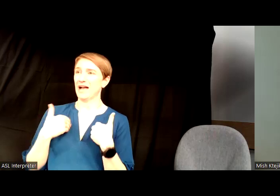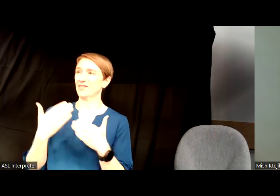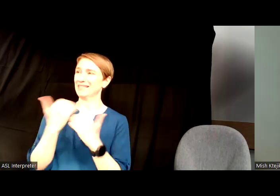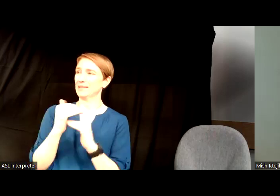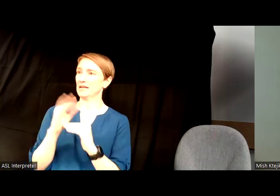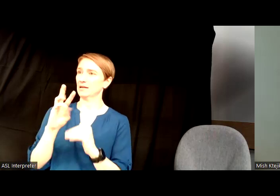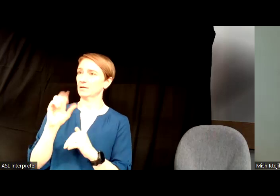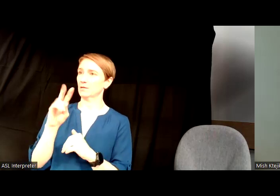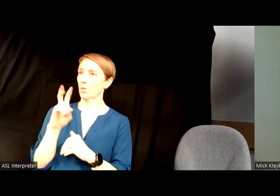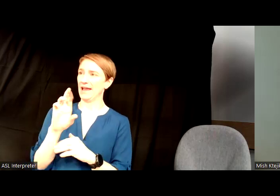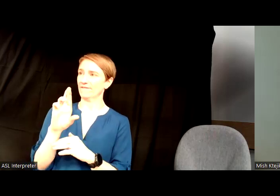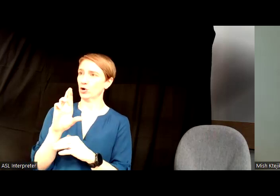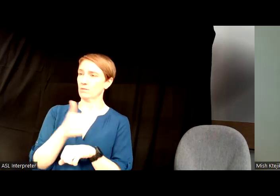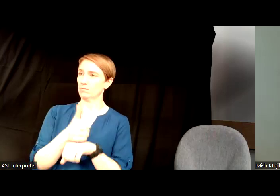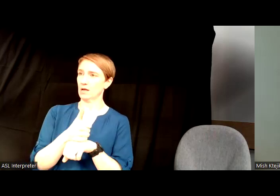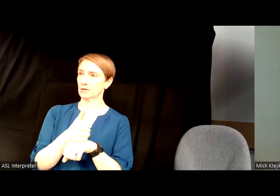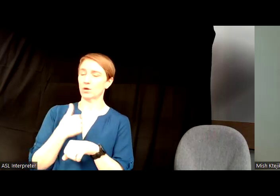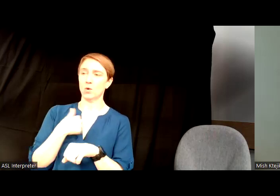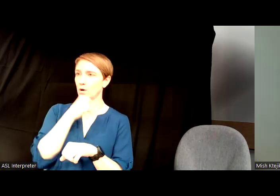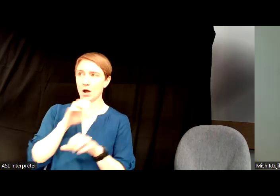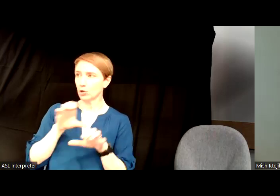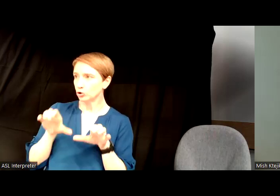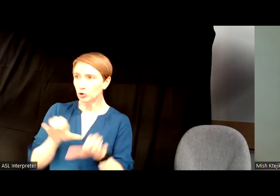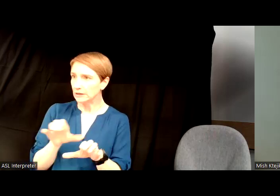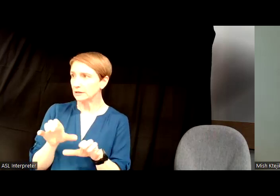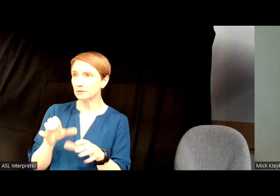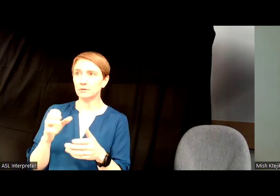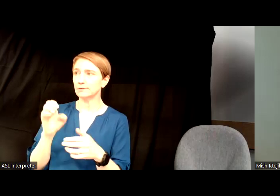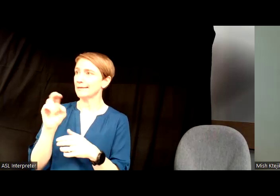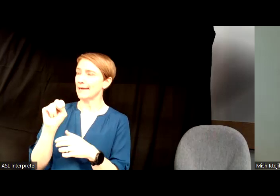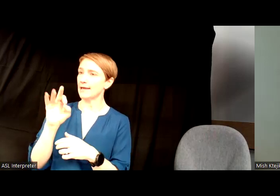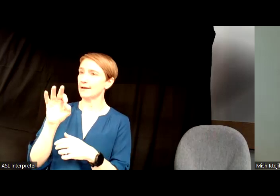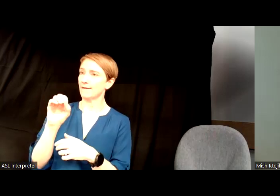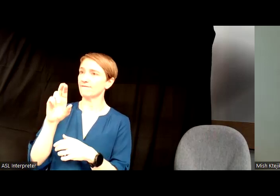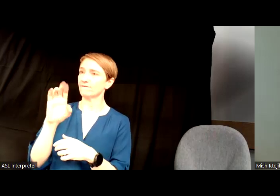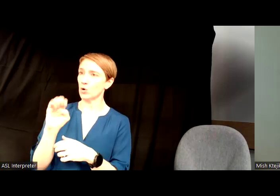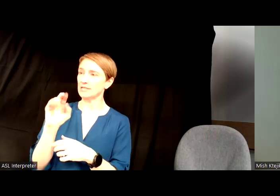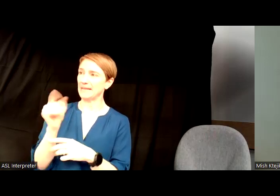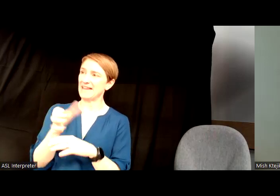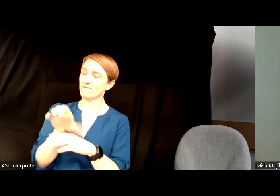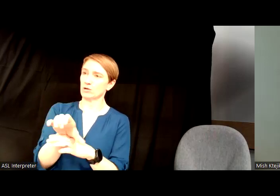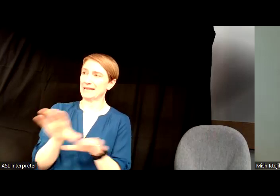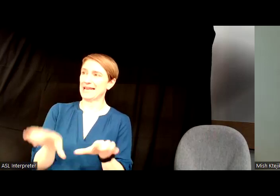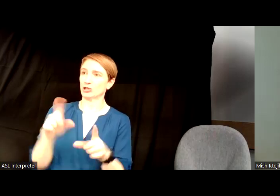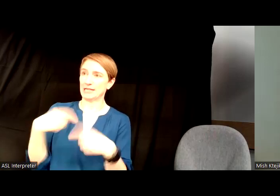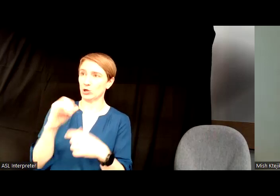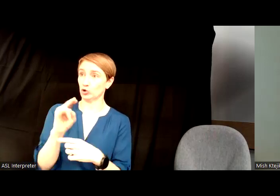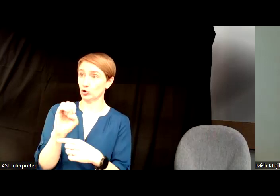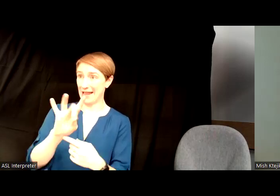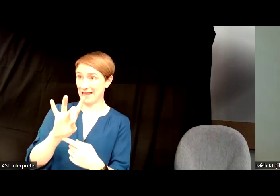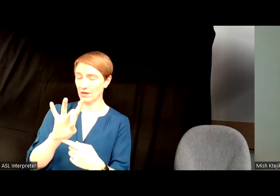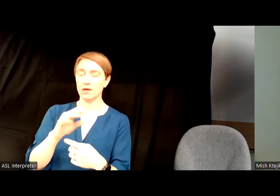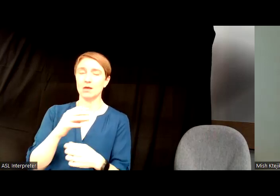so we're not taking enforcement action on anybody performing services until June 8th. And then there